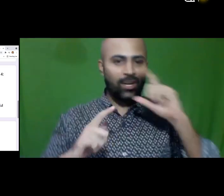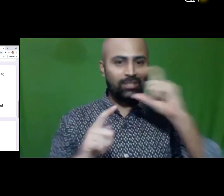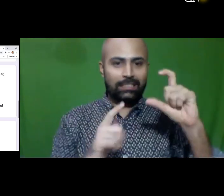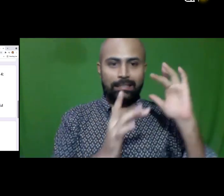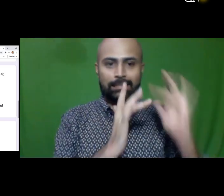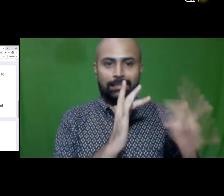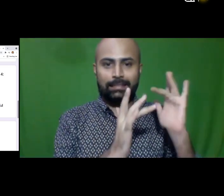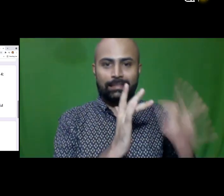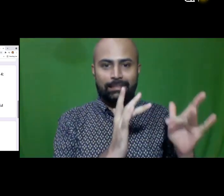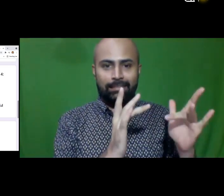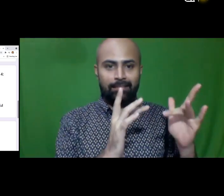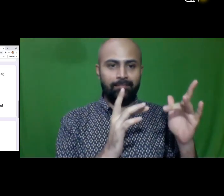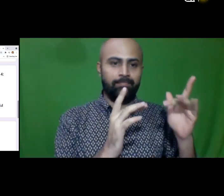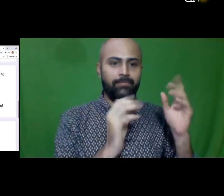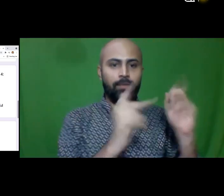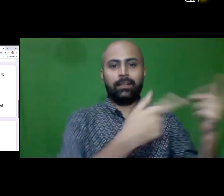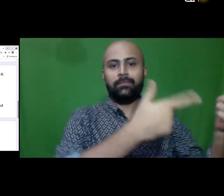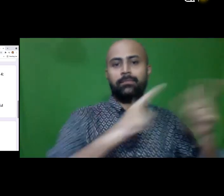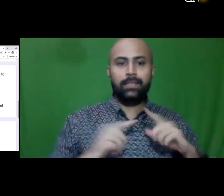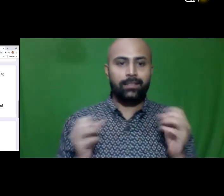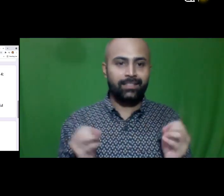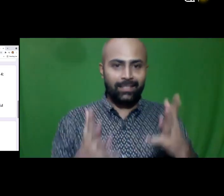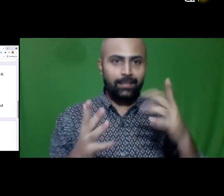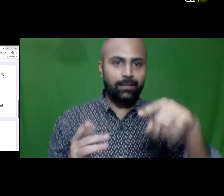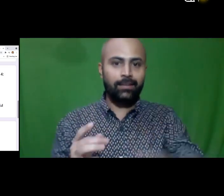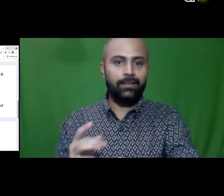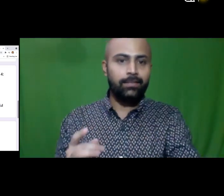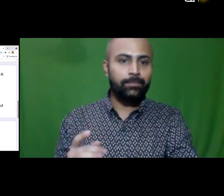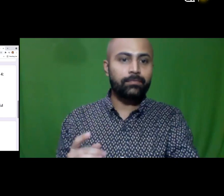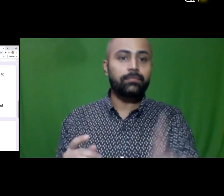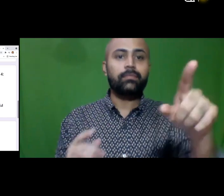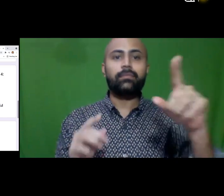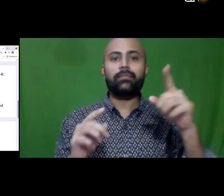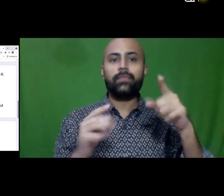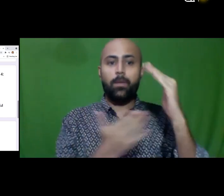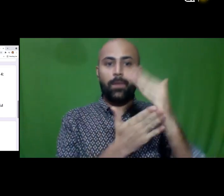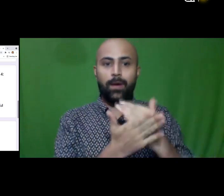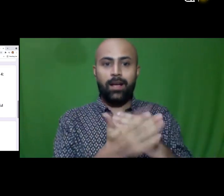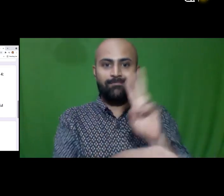Okay, sorry, I had to take over. There's an internet issue at her end.